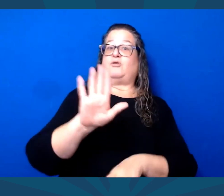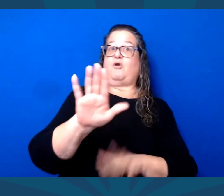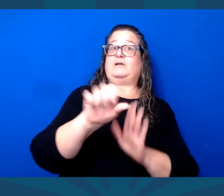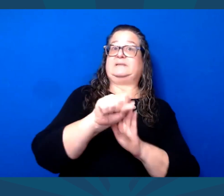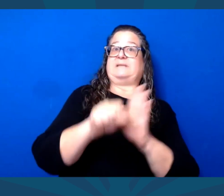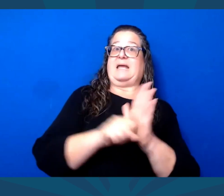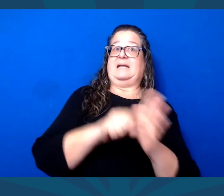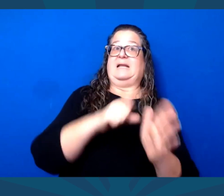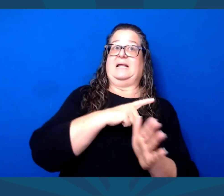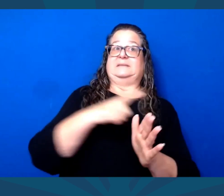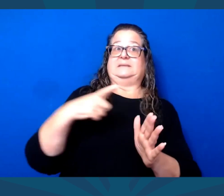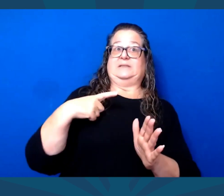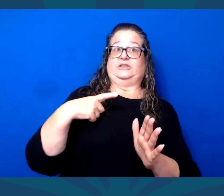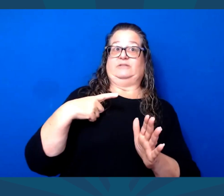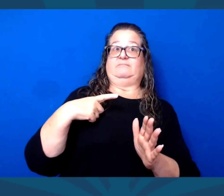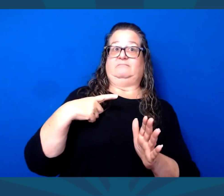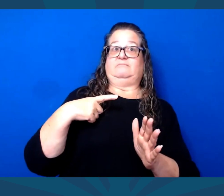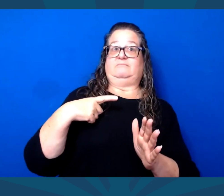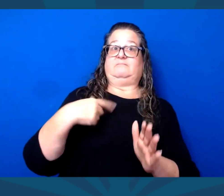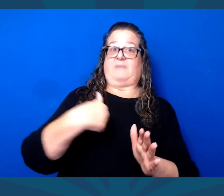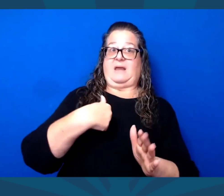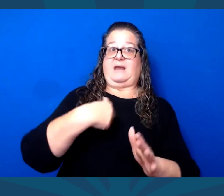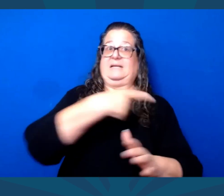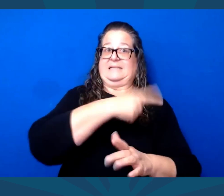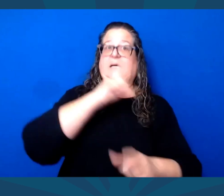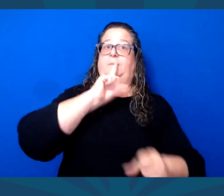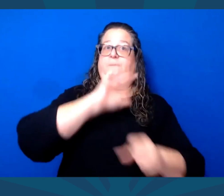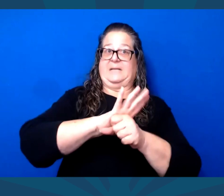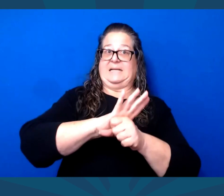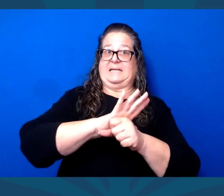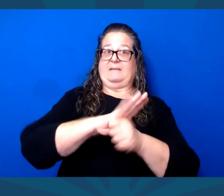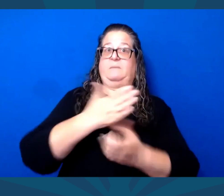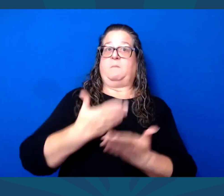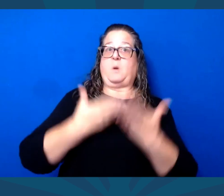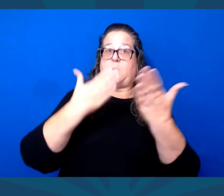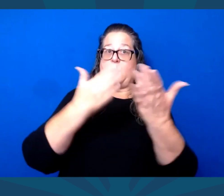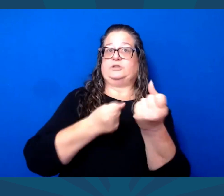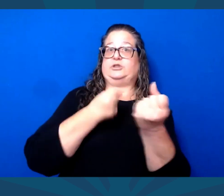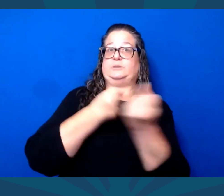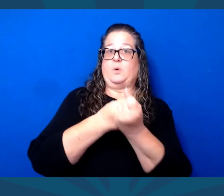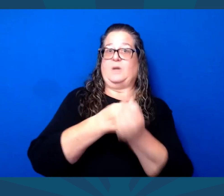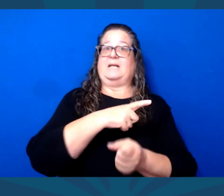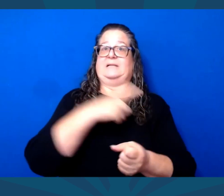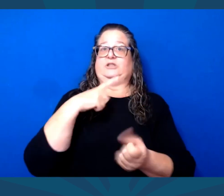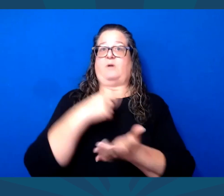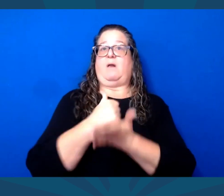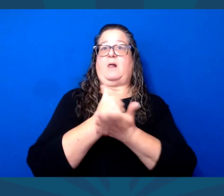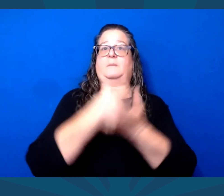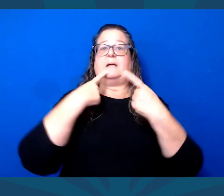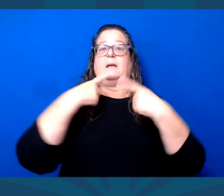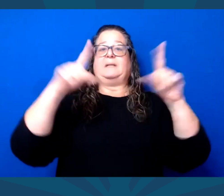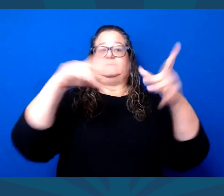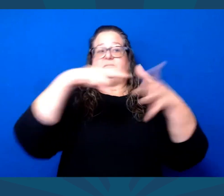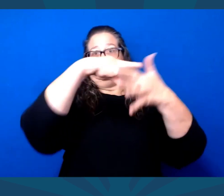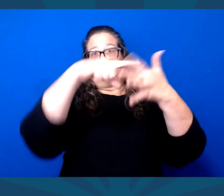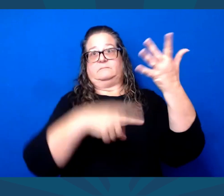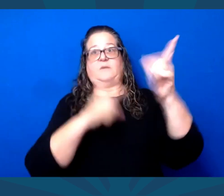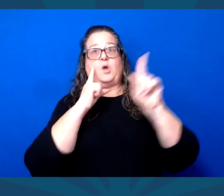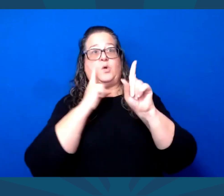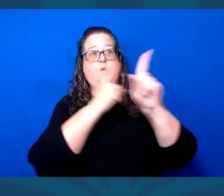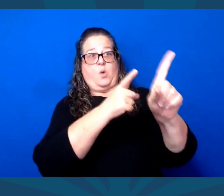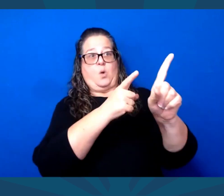and goals can be accomplished in a fiscally responsible way. As your state senator, I pledge to